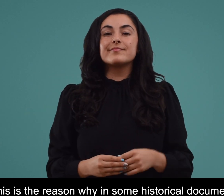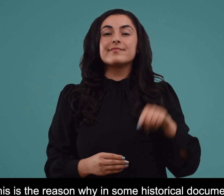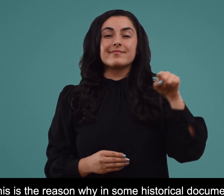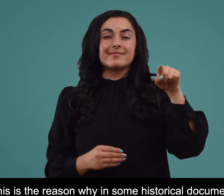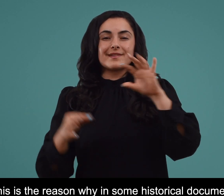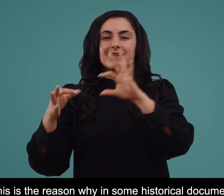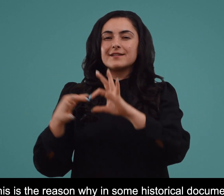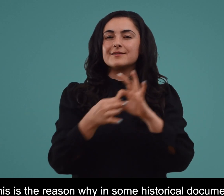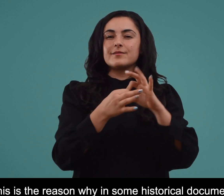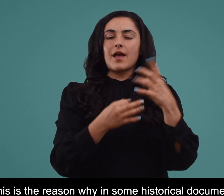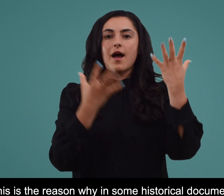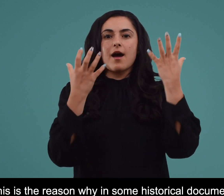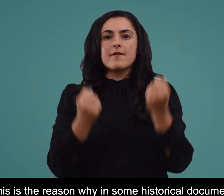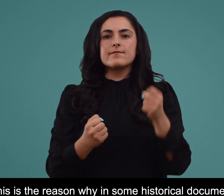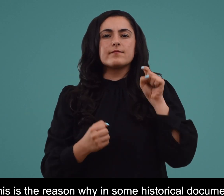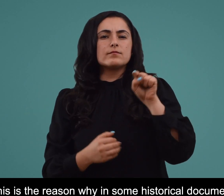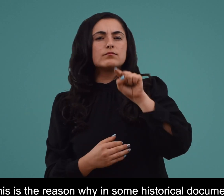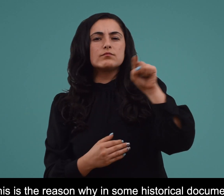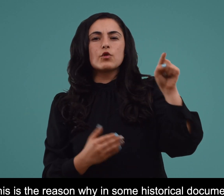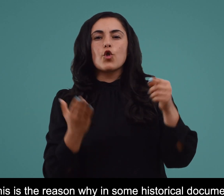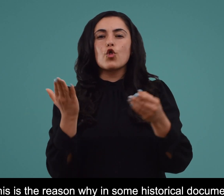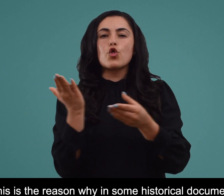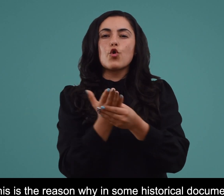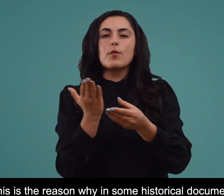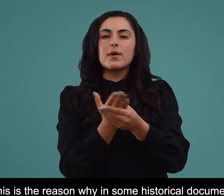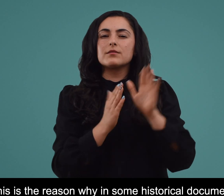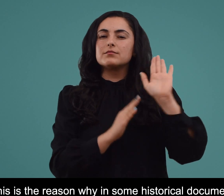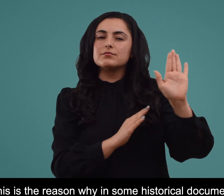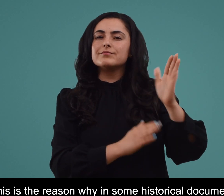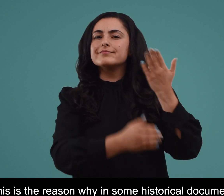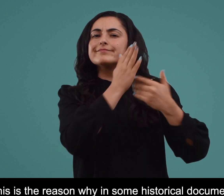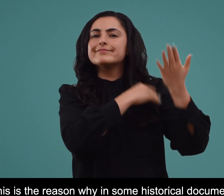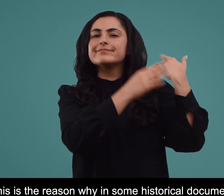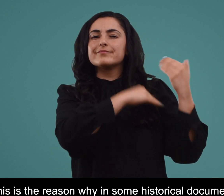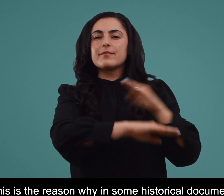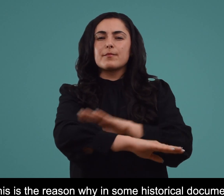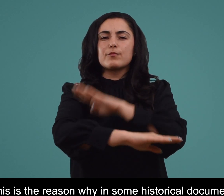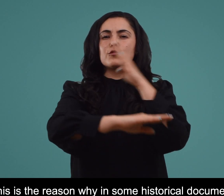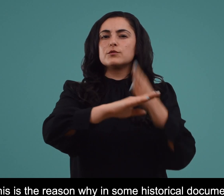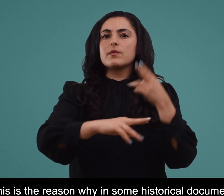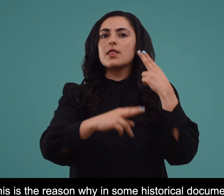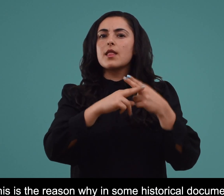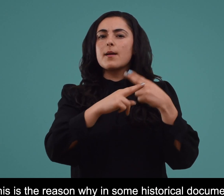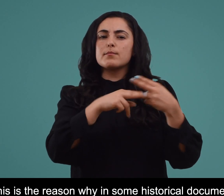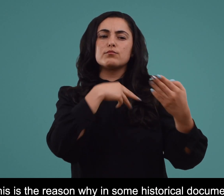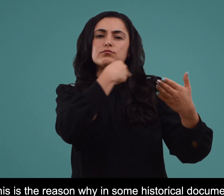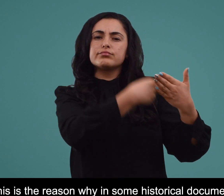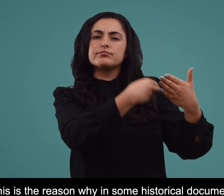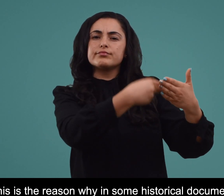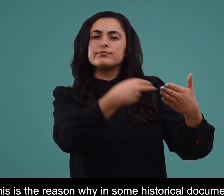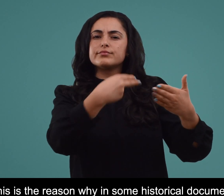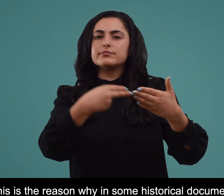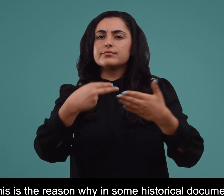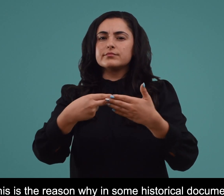This is the reason why in some historical documents the mosque is named Mullah Effendi or